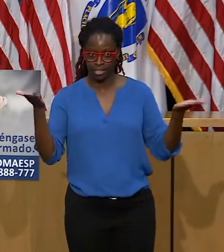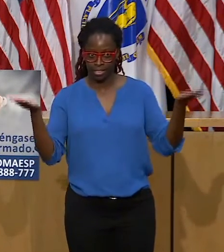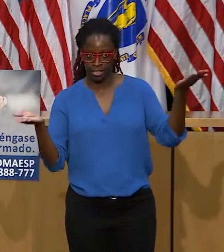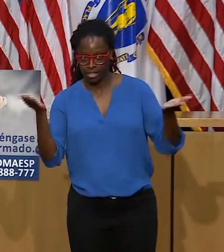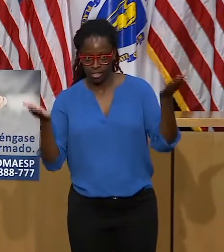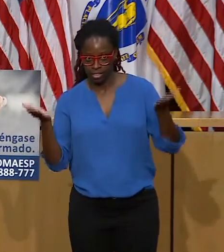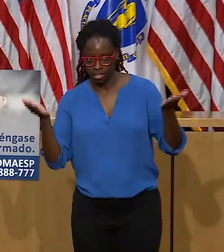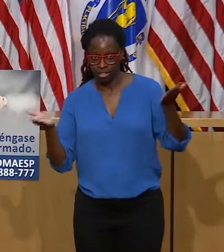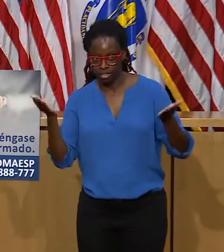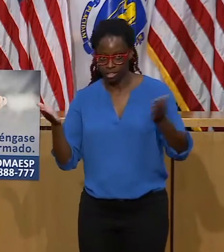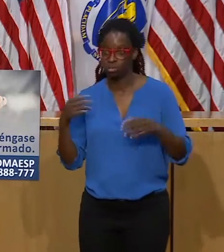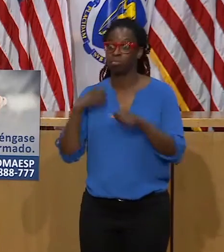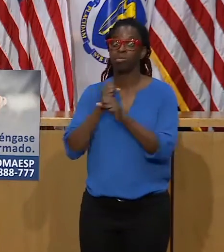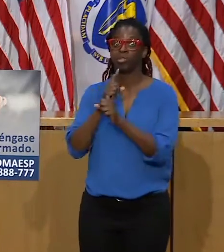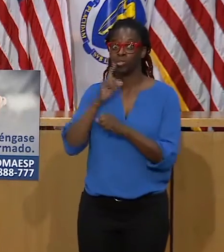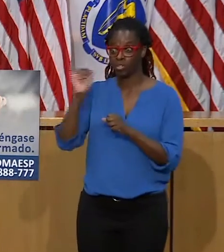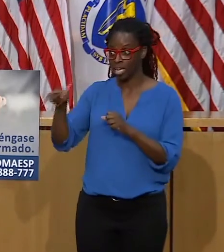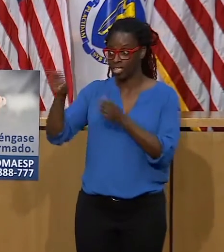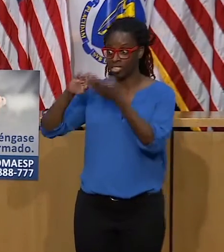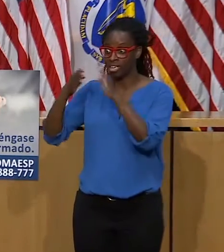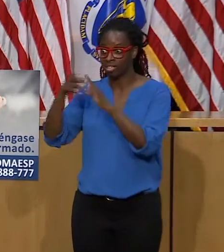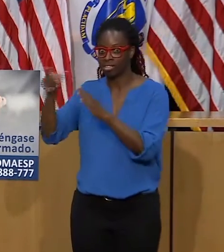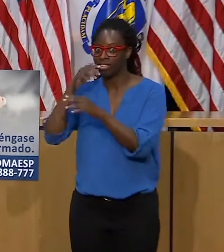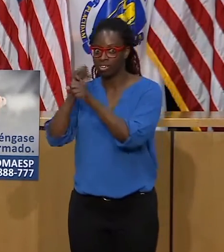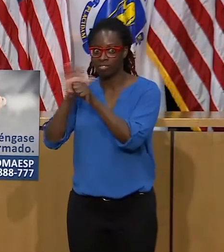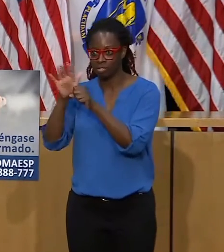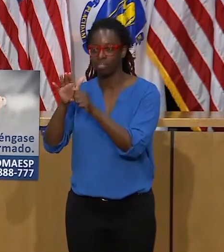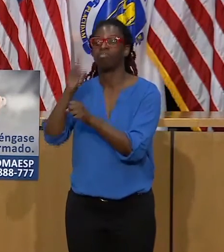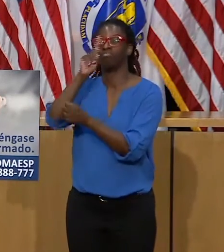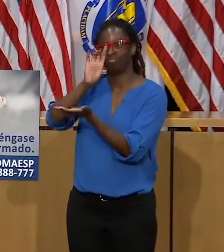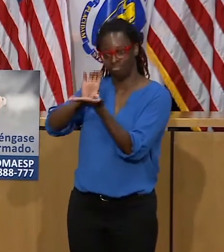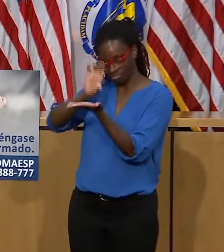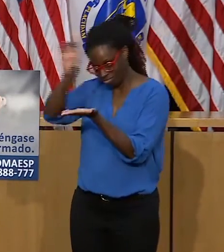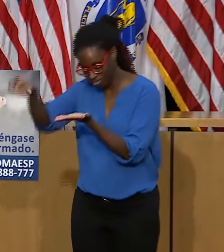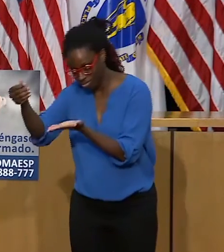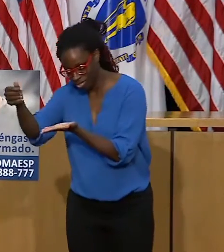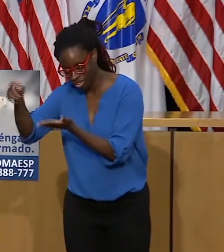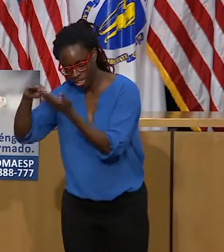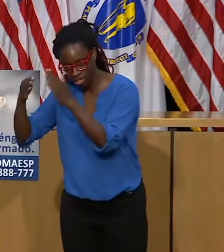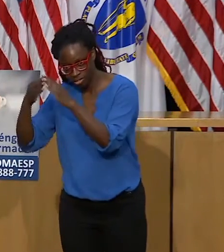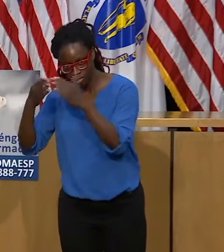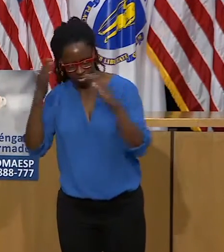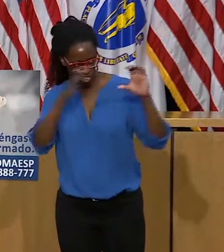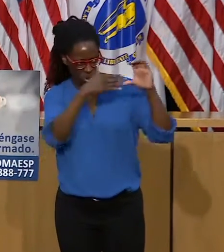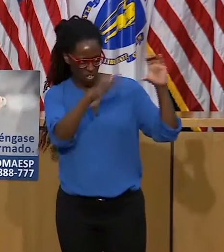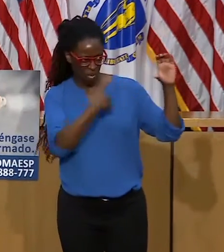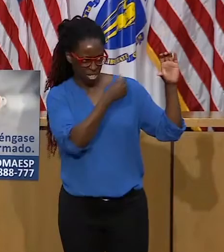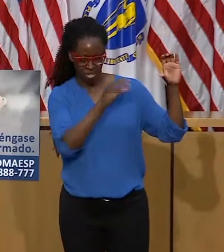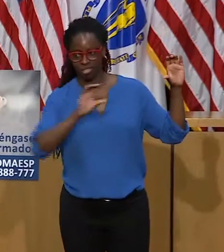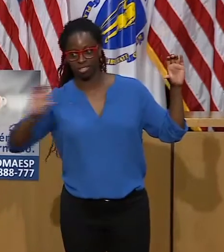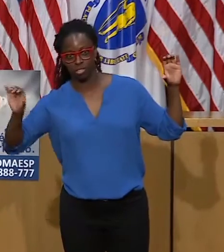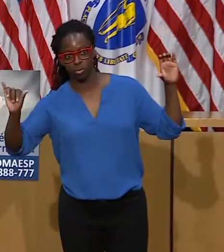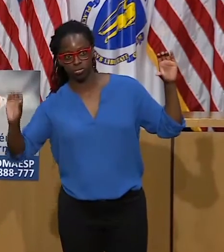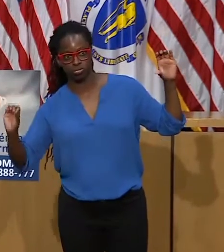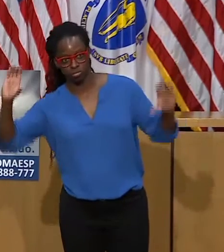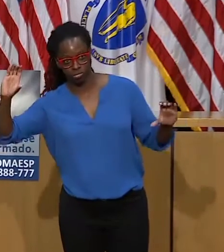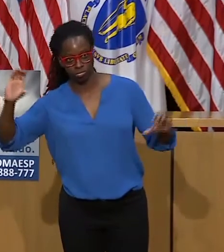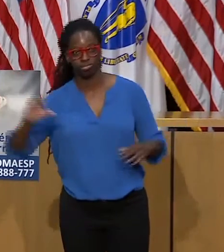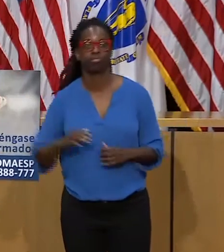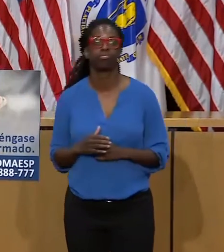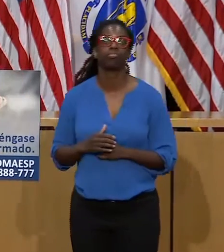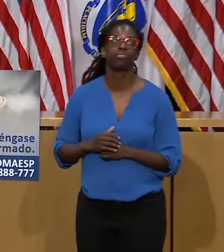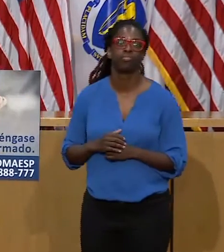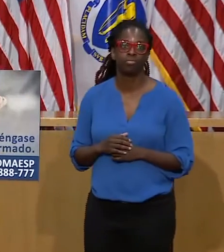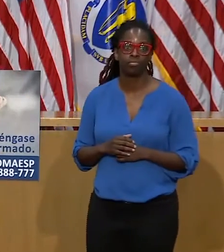full budget picture is not yet clear. We will continue to update our guidance as the new information becomes available. This